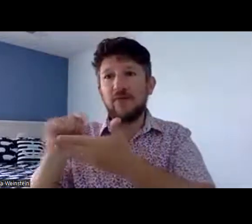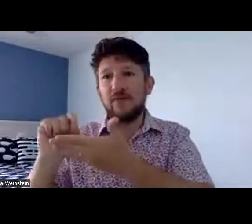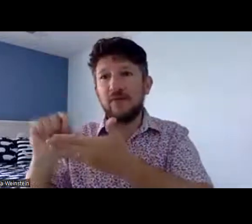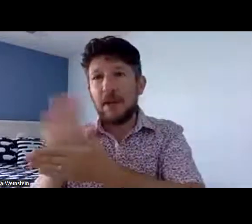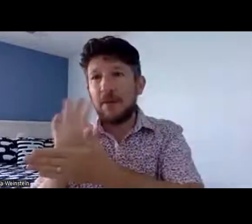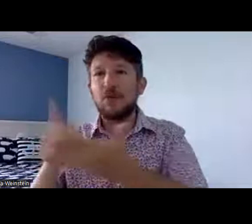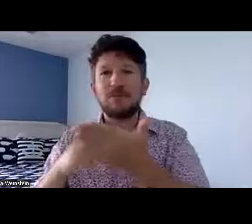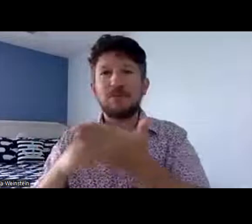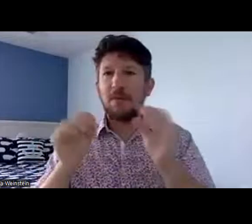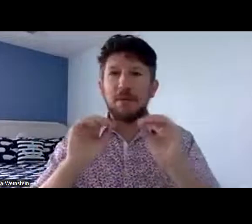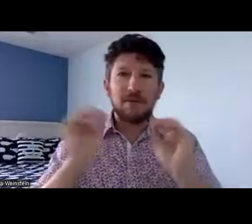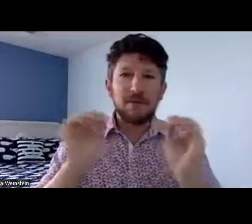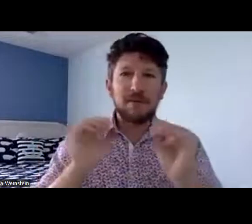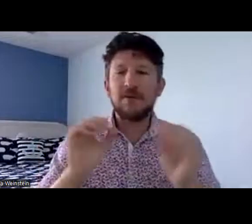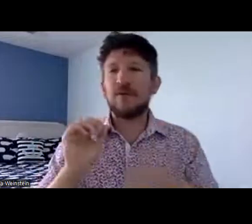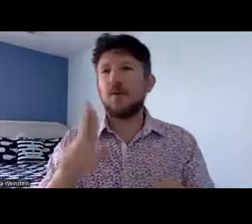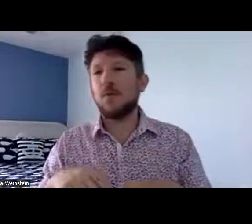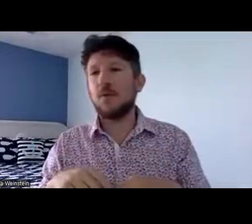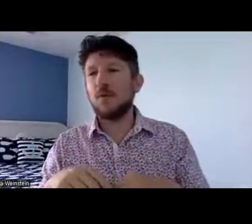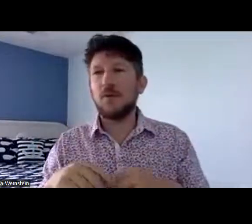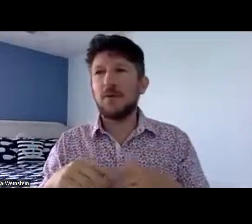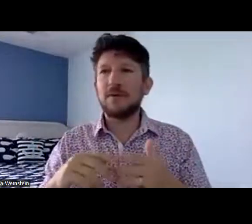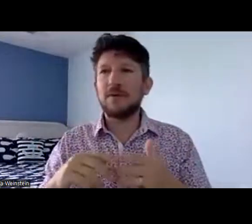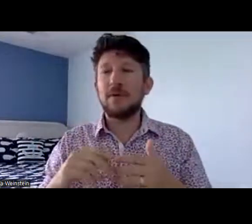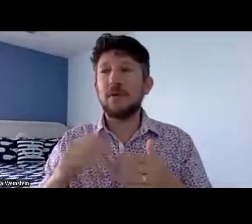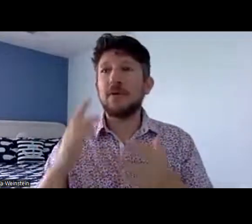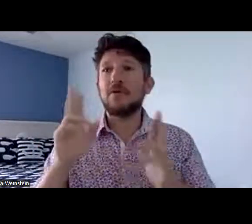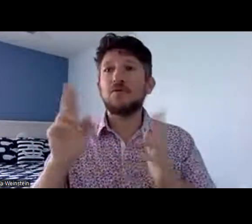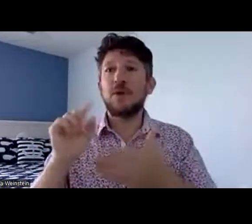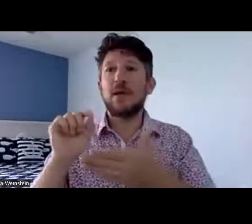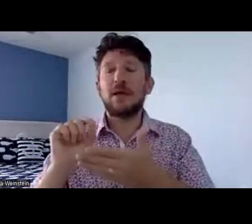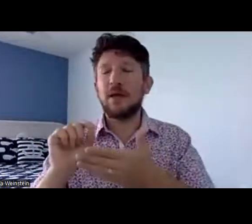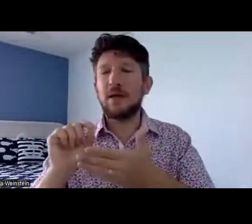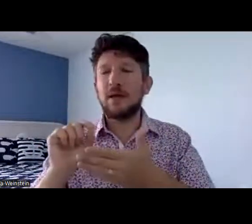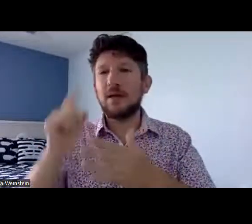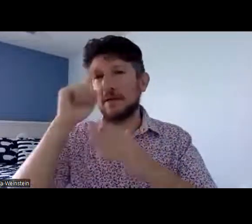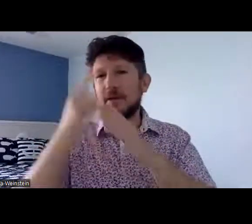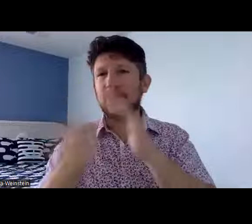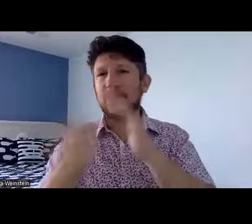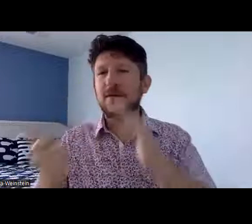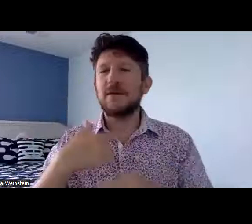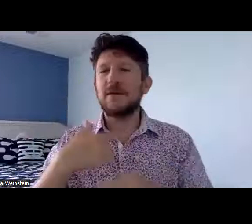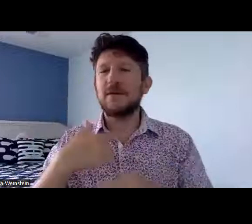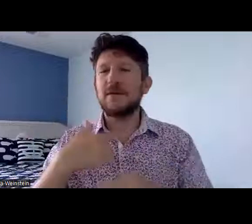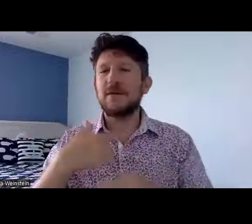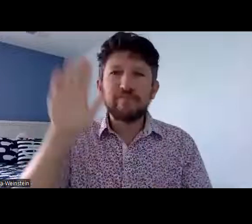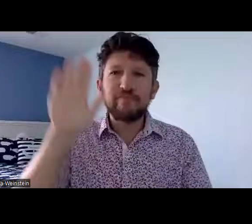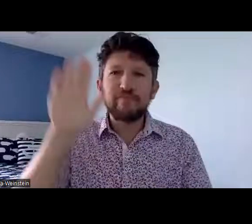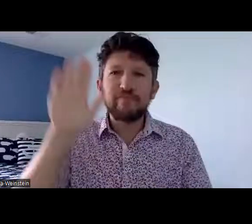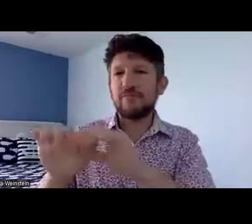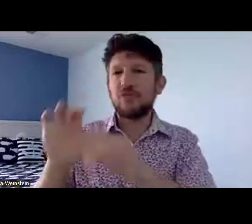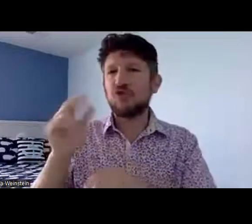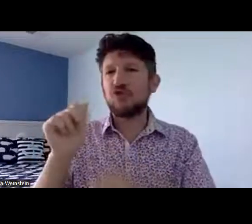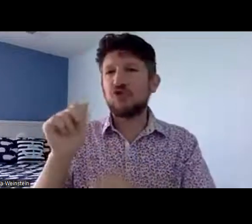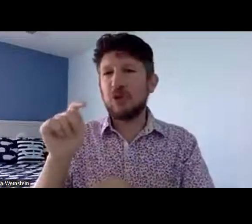like if I'm presenting on stage or at a conference, people can't just interrupt. So I suggest that they take notes so that you